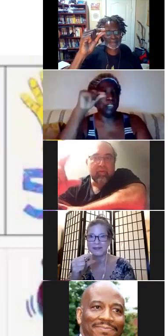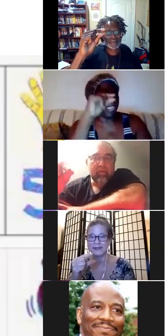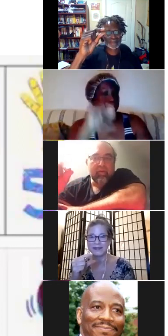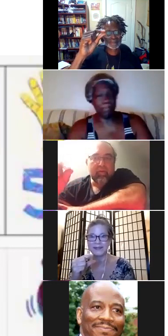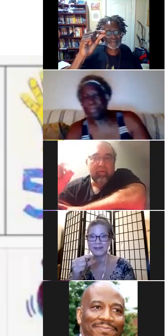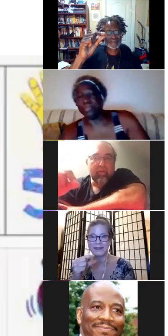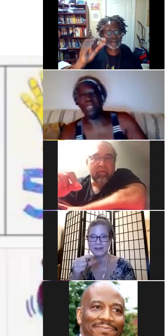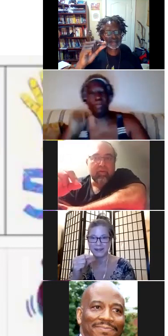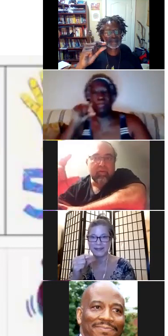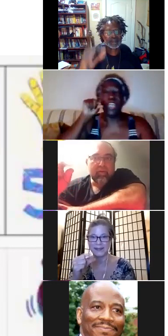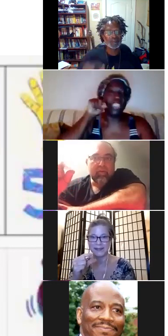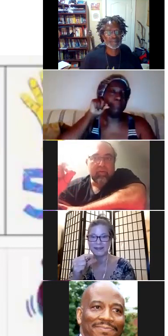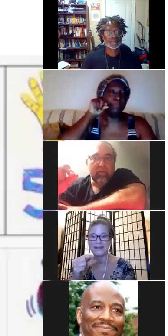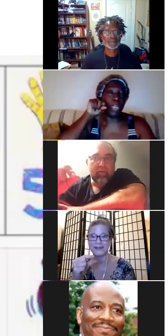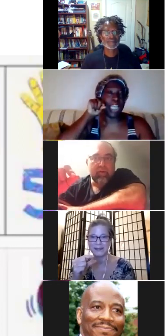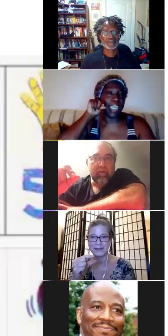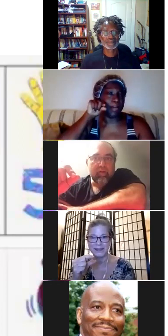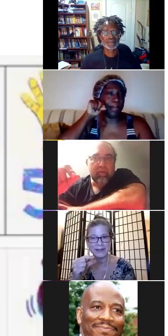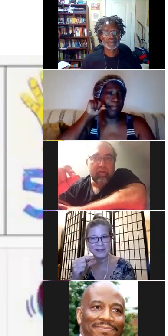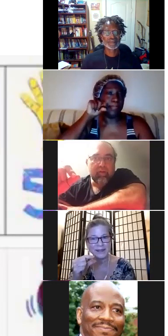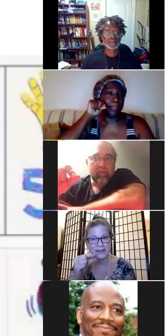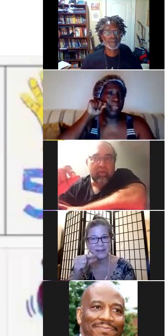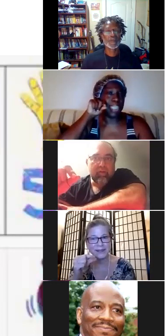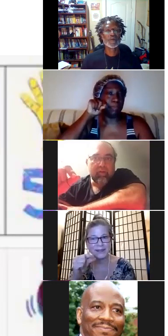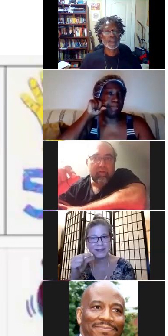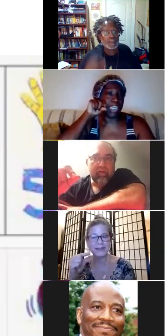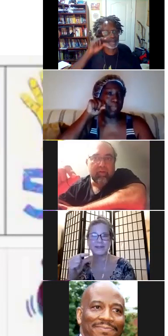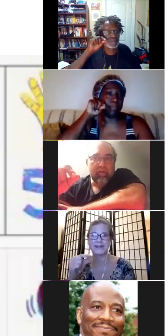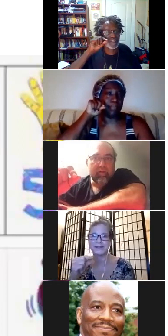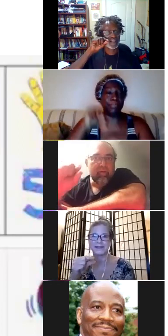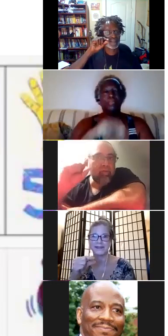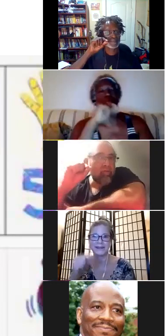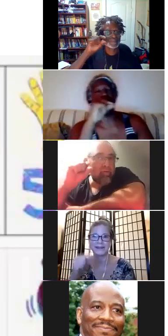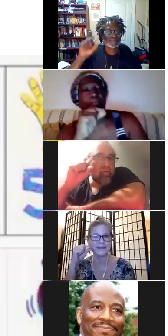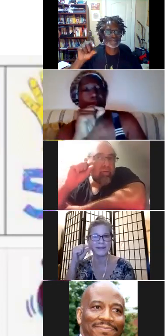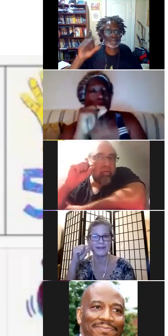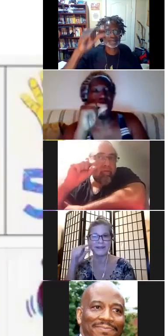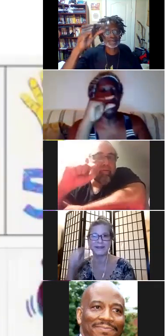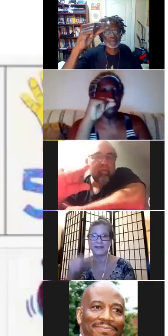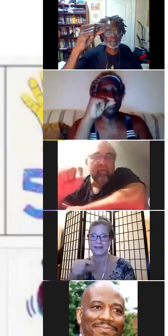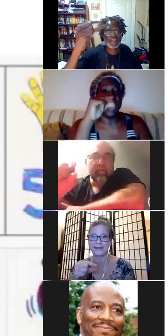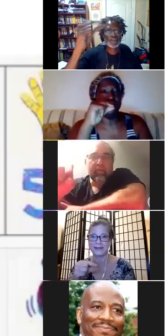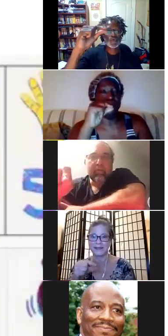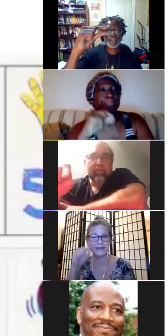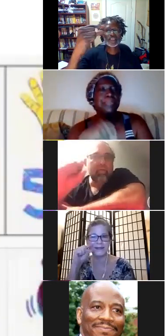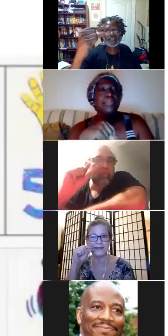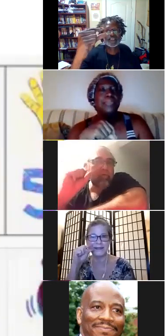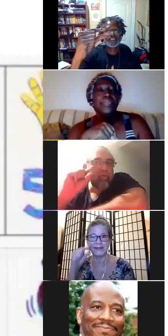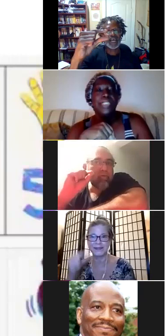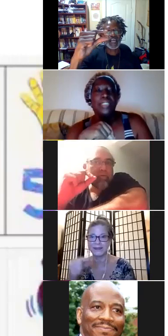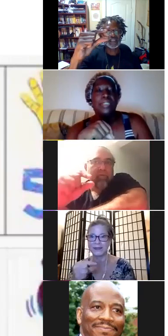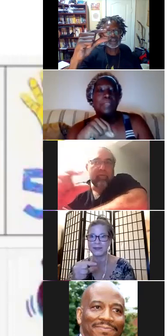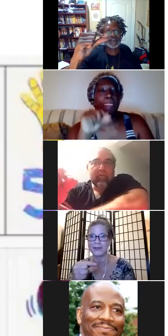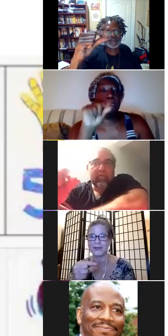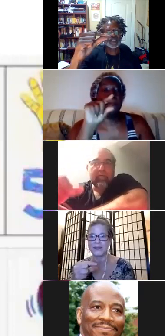Bird, 20. But bird is more like here, like a beak. B. So 20. And 20 is to